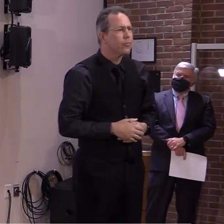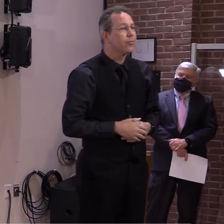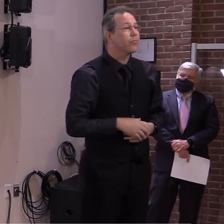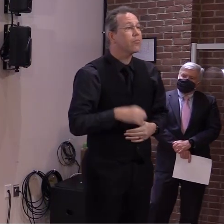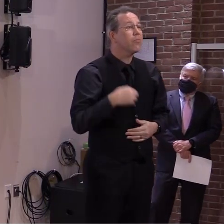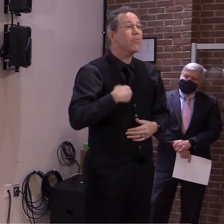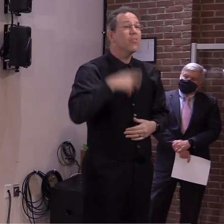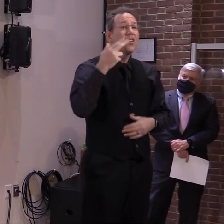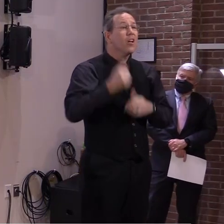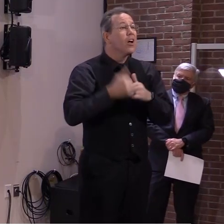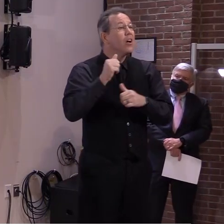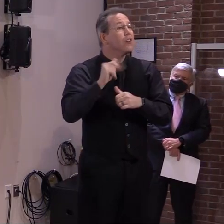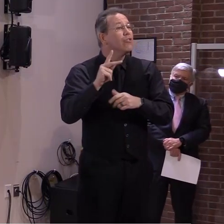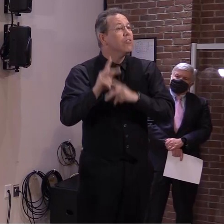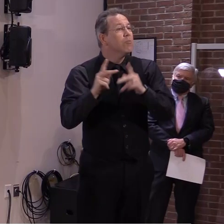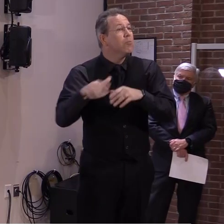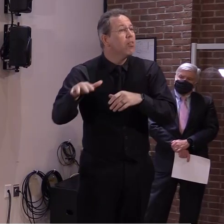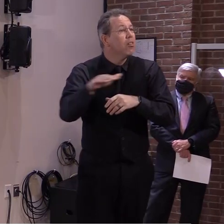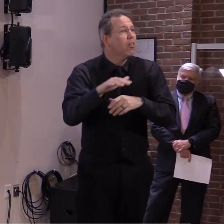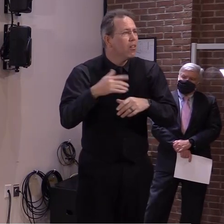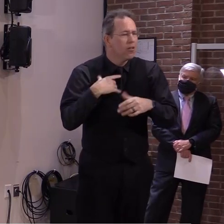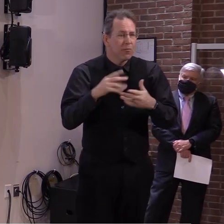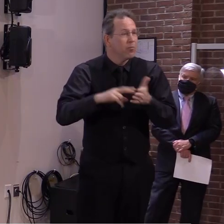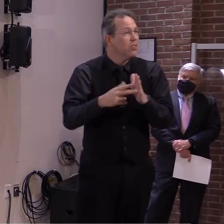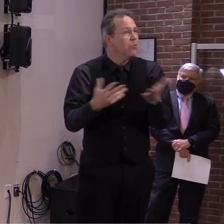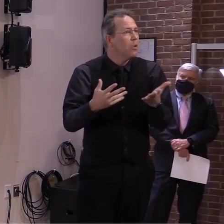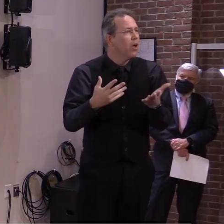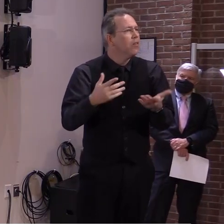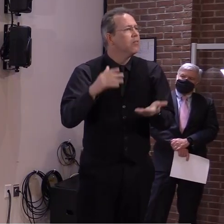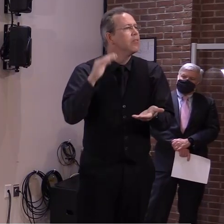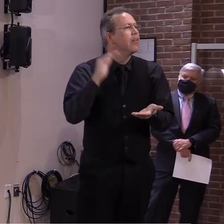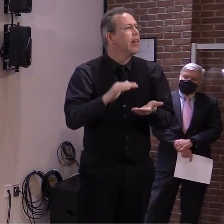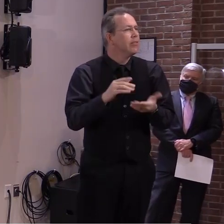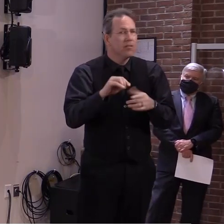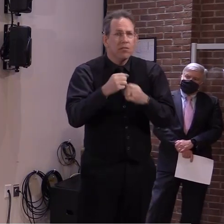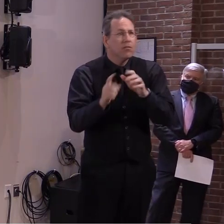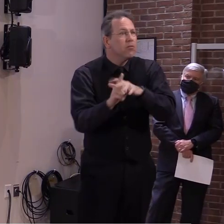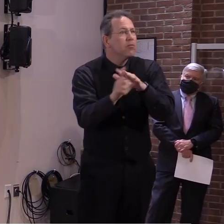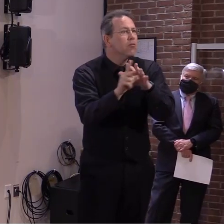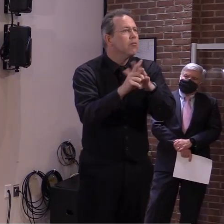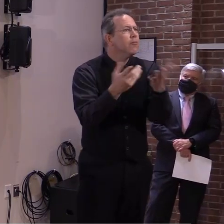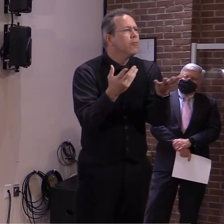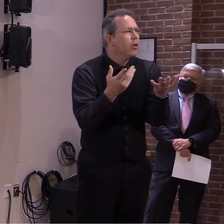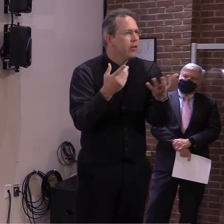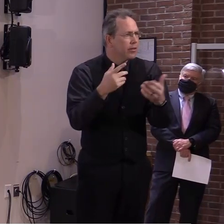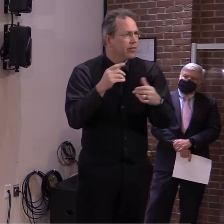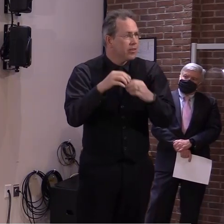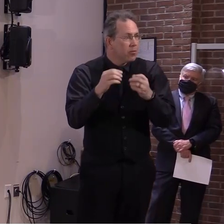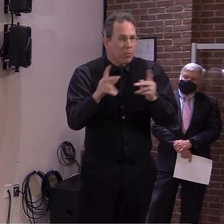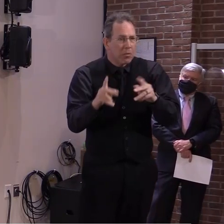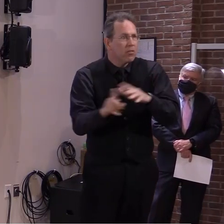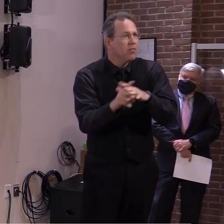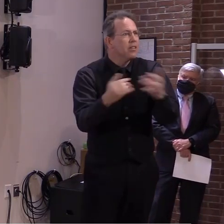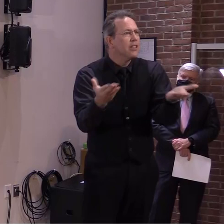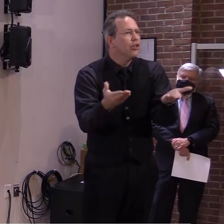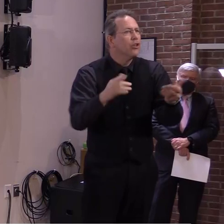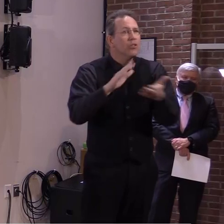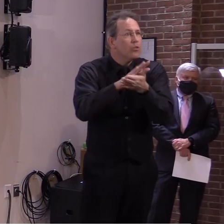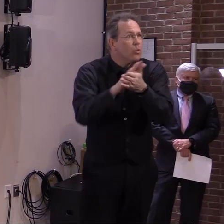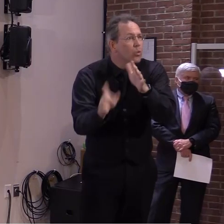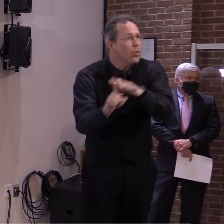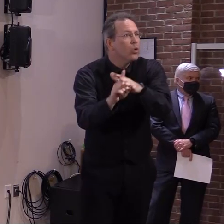and death, increased cases can still cause disruption in the classroom, at the office, or on the job